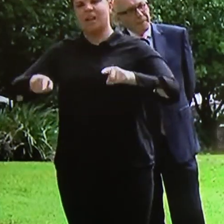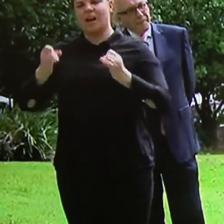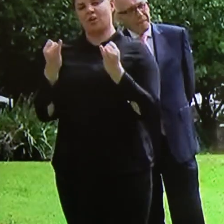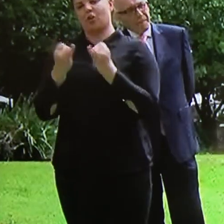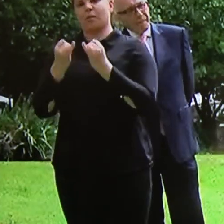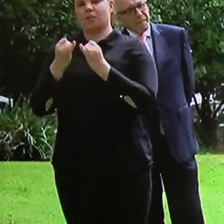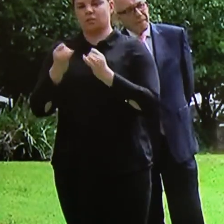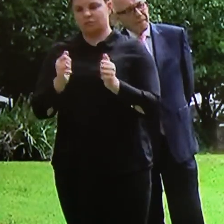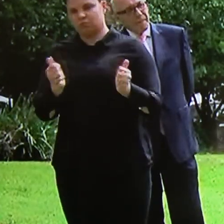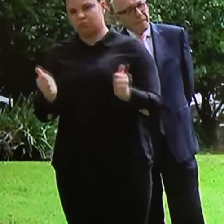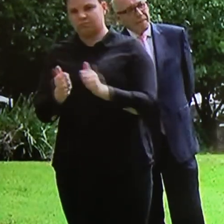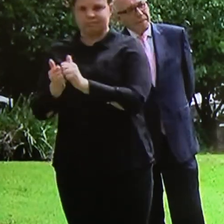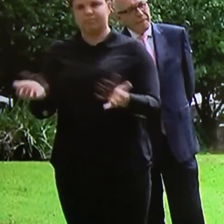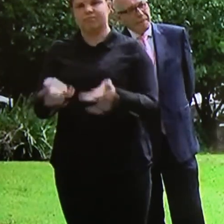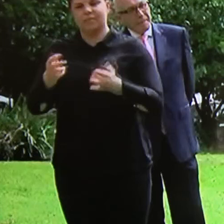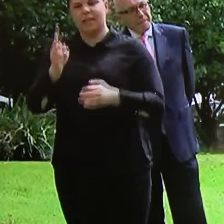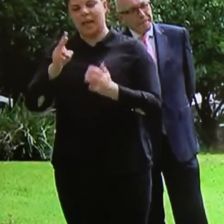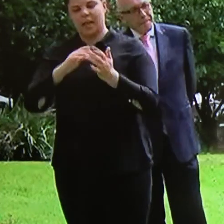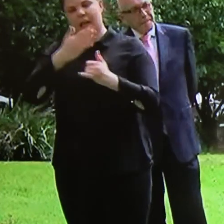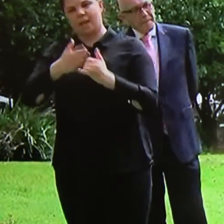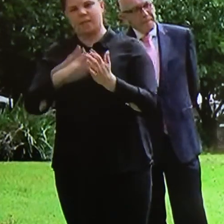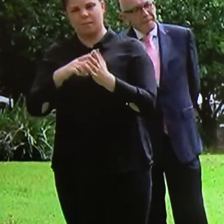responsibility from your